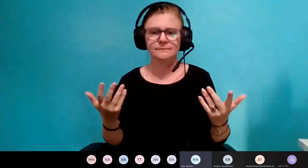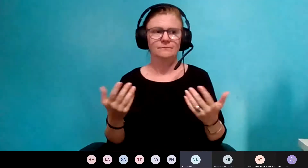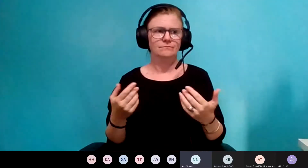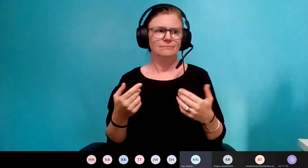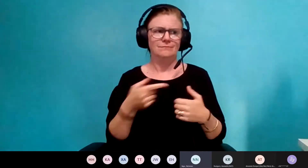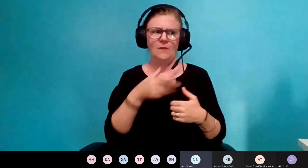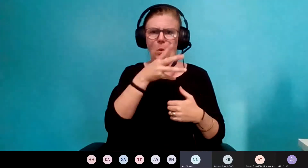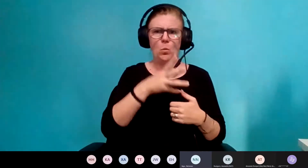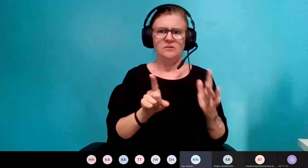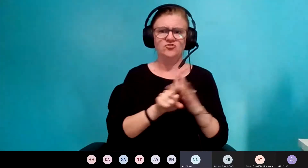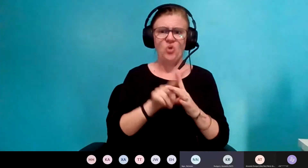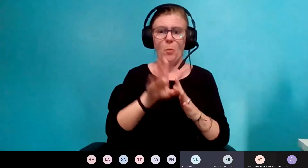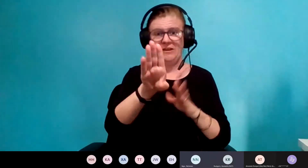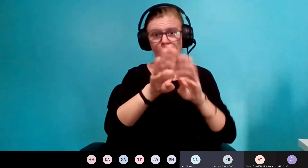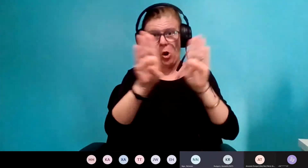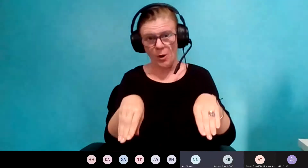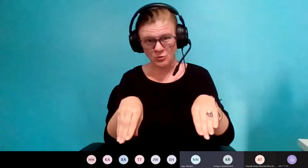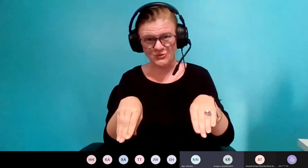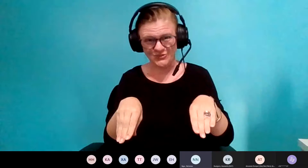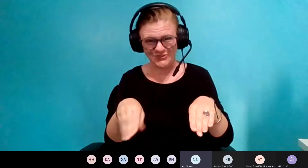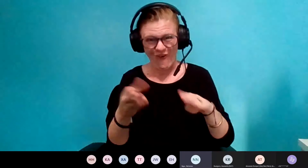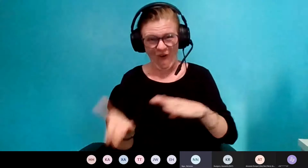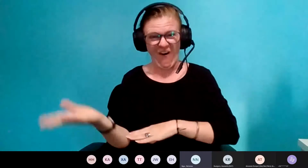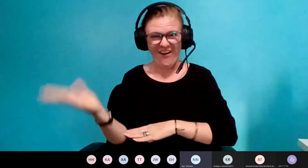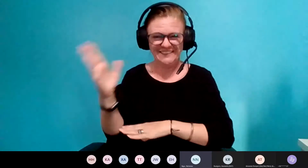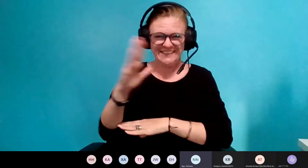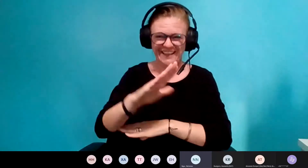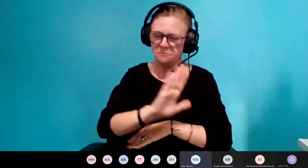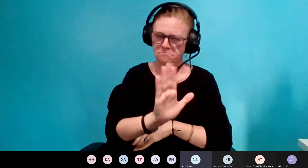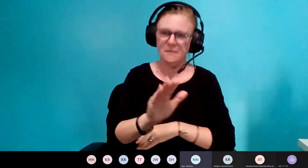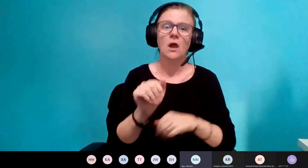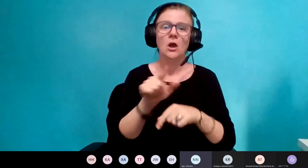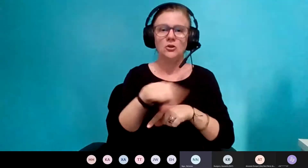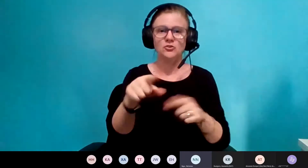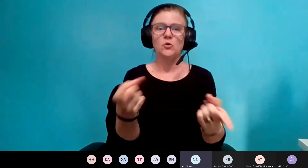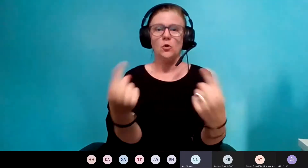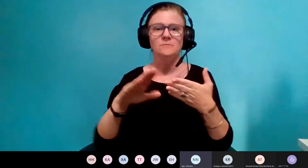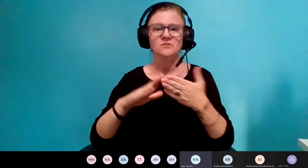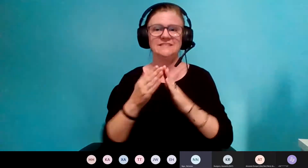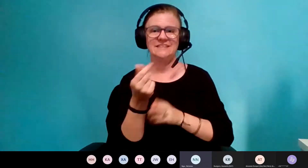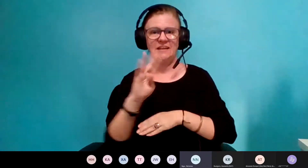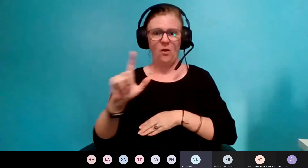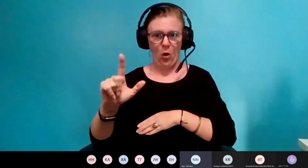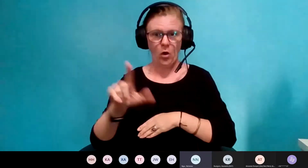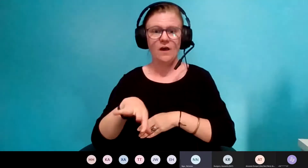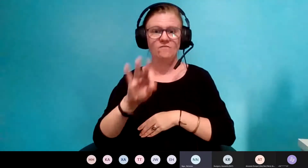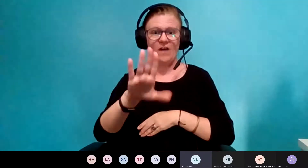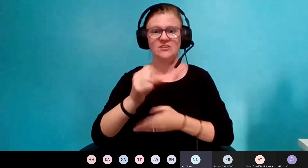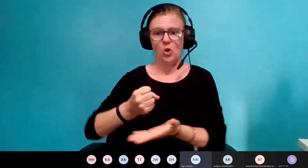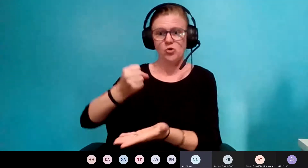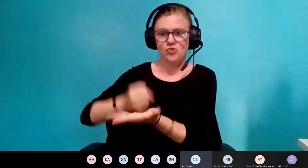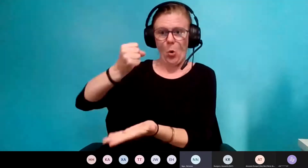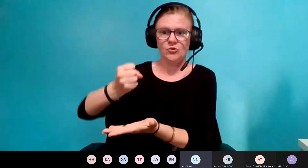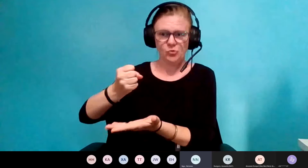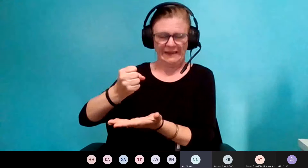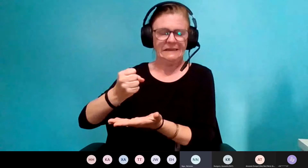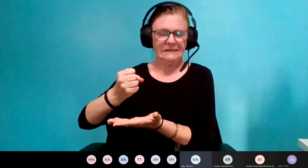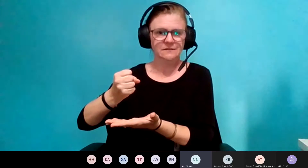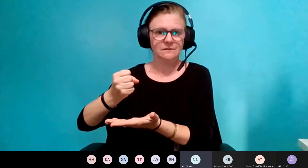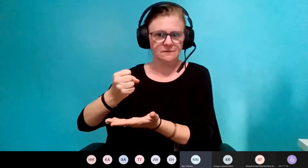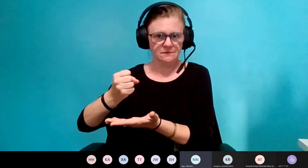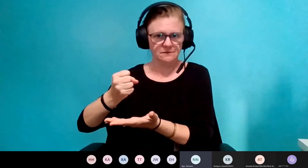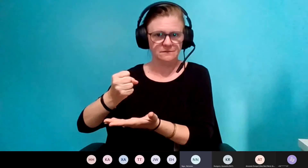show up to everyone's house throughout the day, or having y'all come to City Hall or finding your own notary, we're